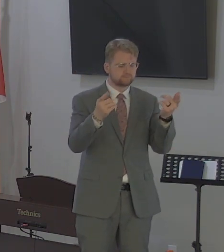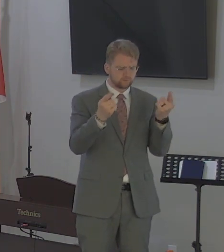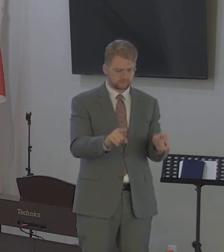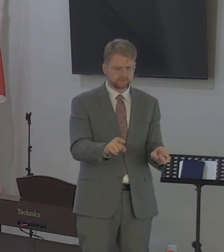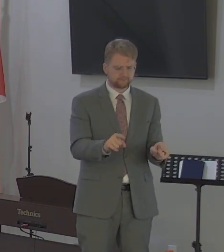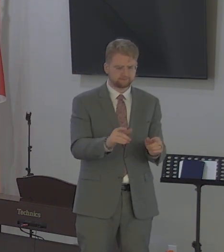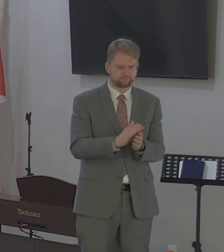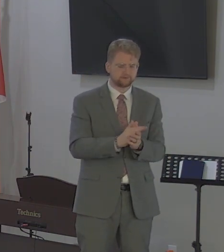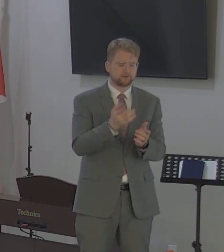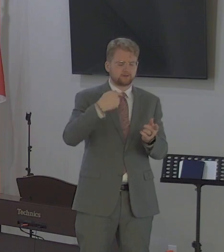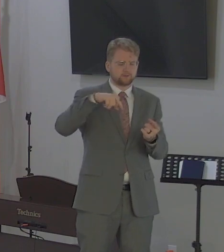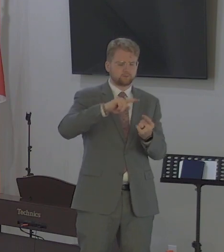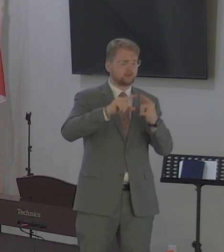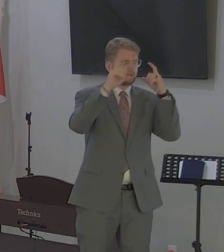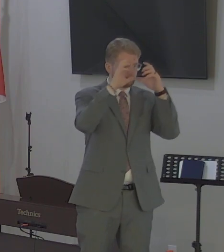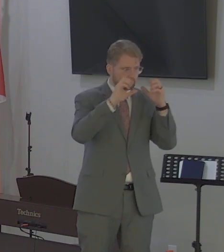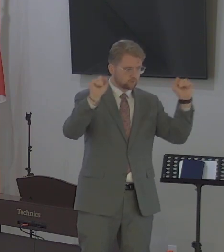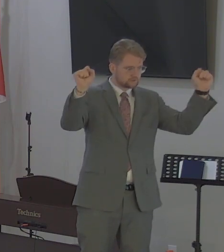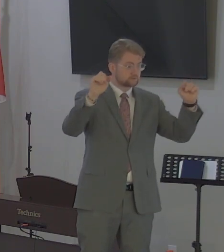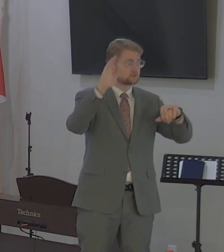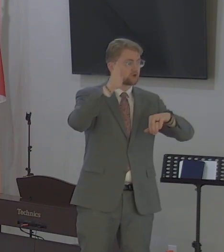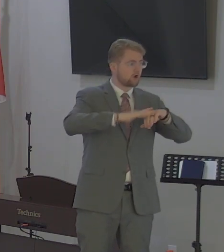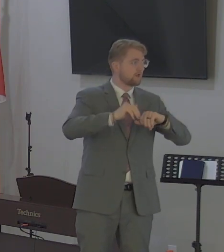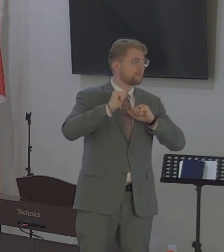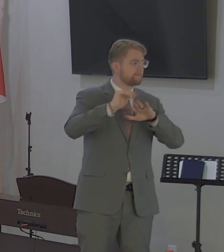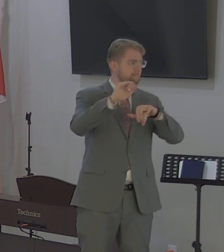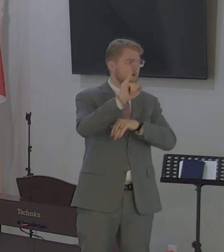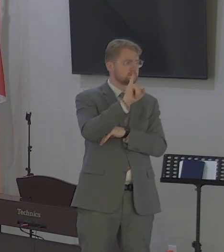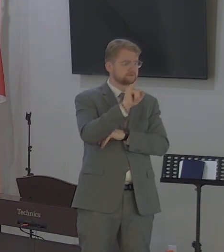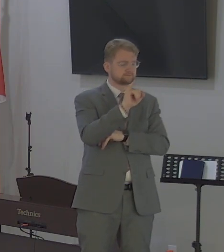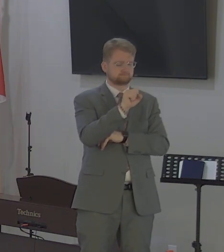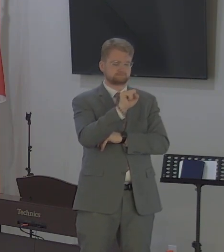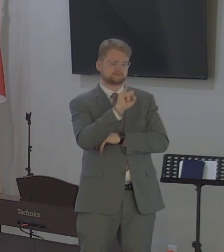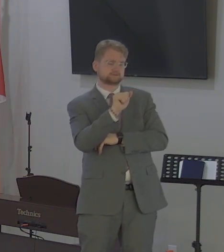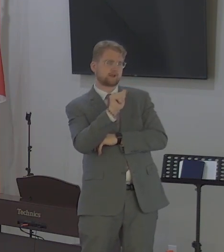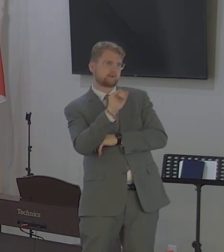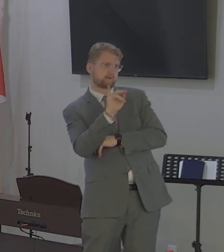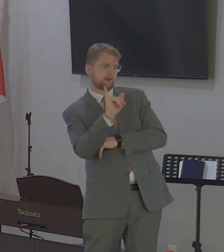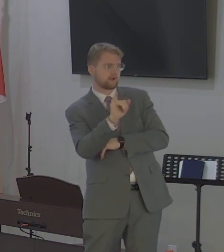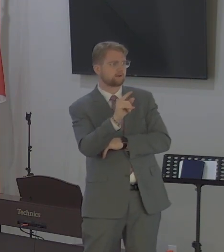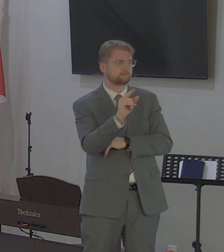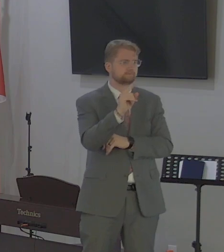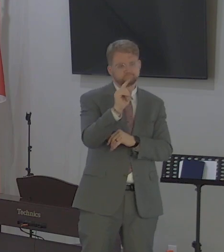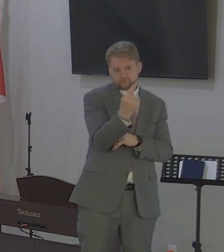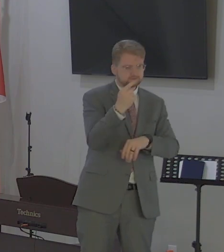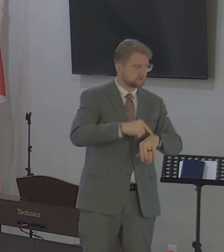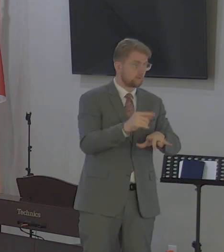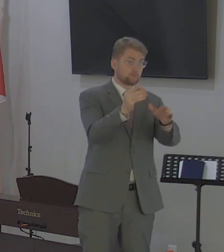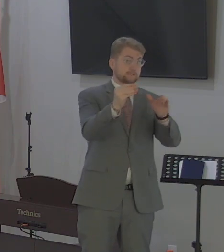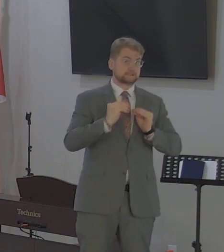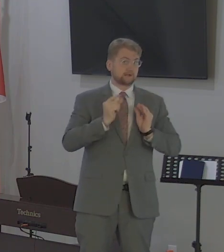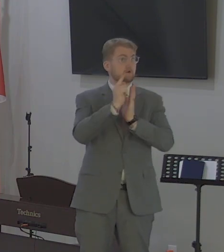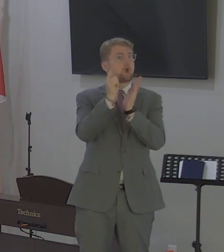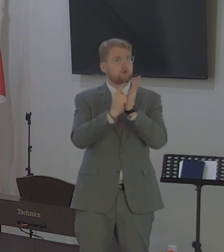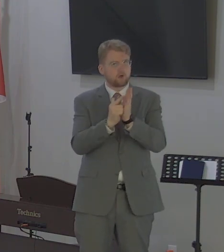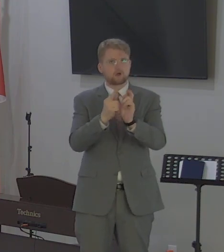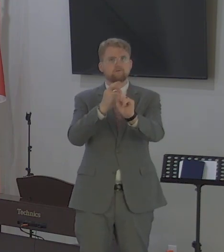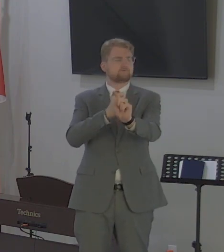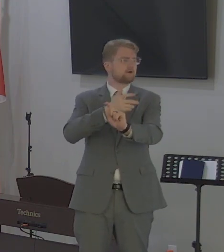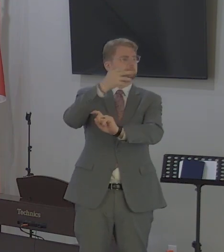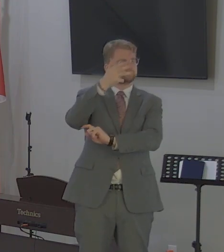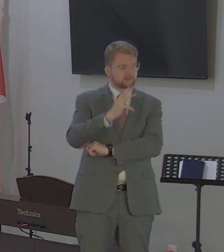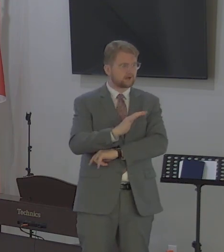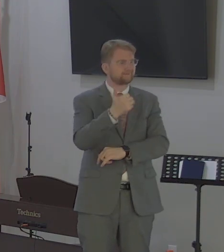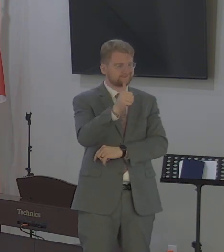what? The law, the commandments. Many of those give us the civil government that we have today. Now, we're not going to argue about politics.